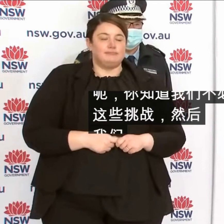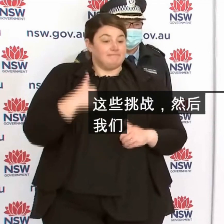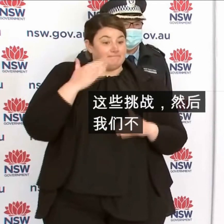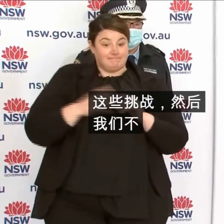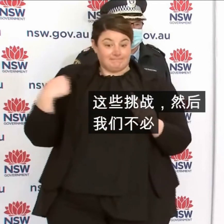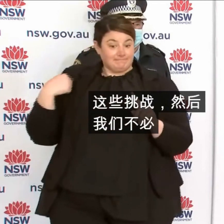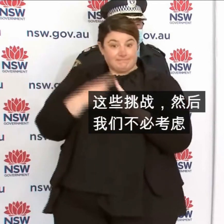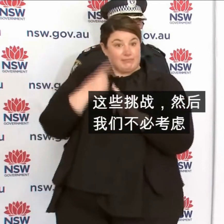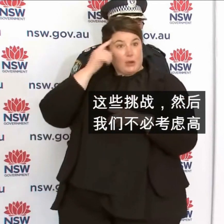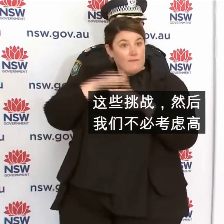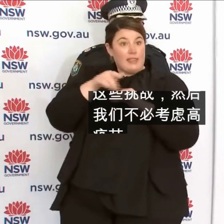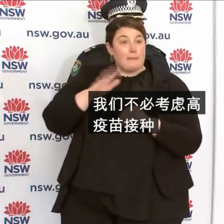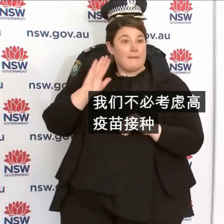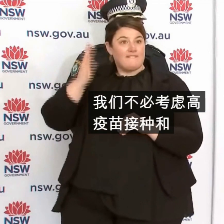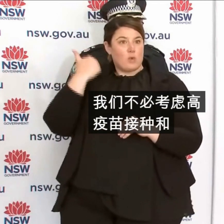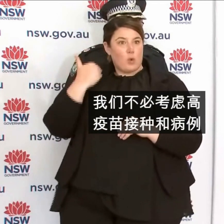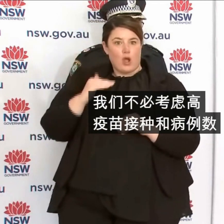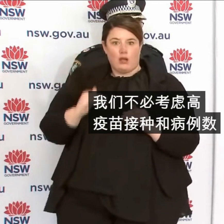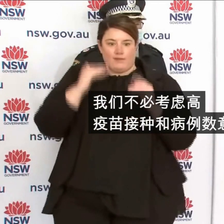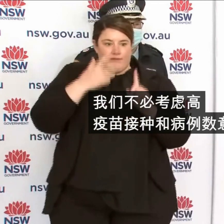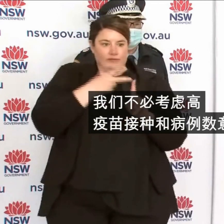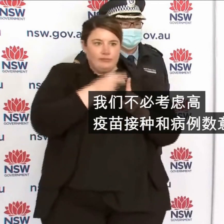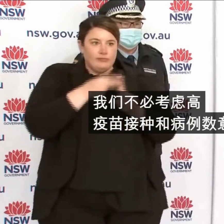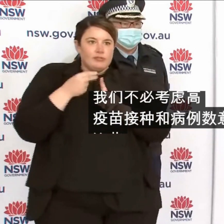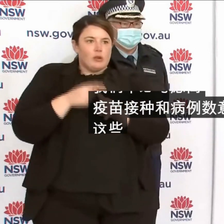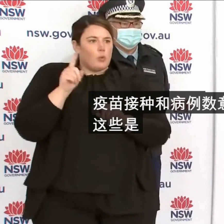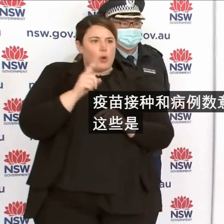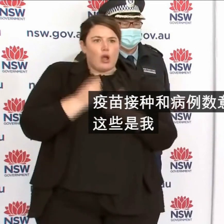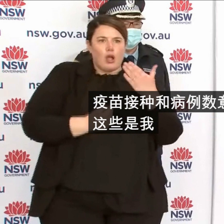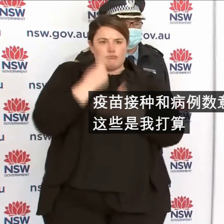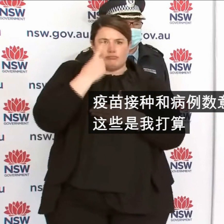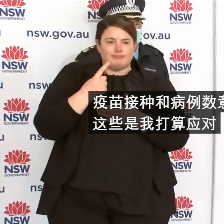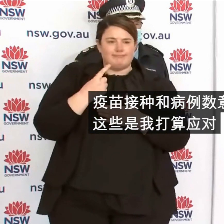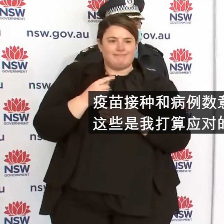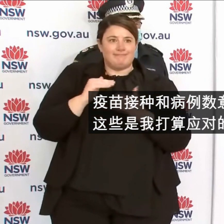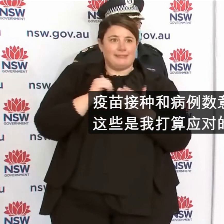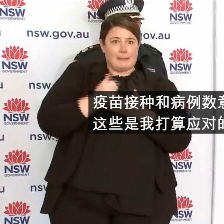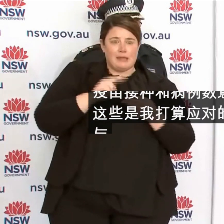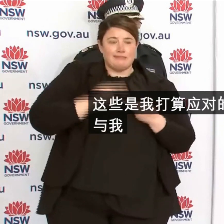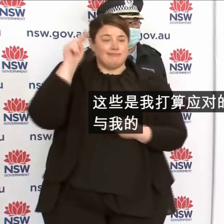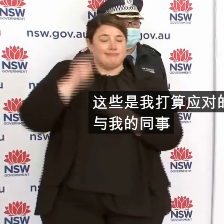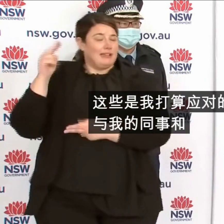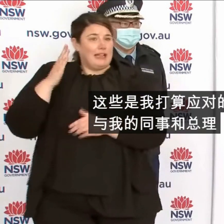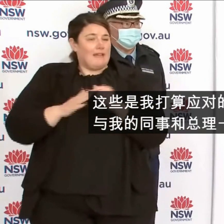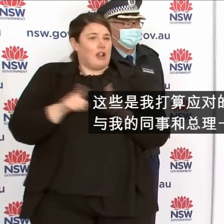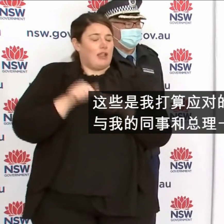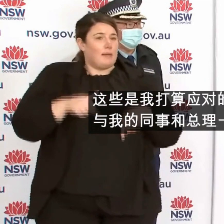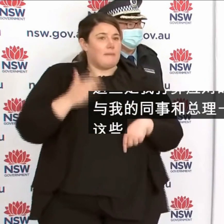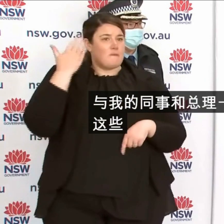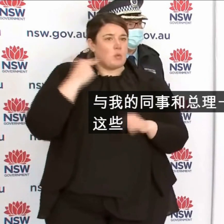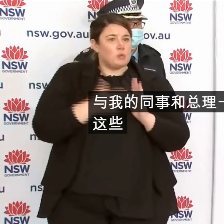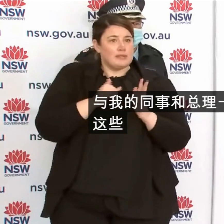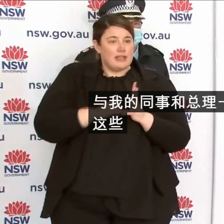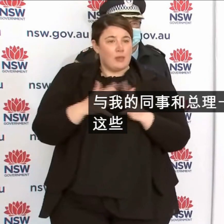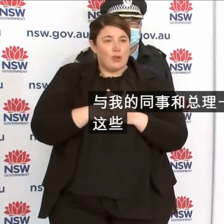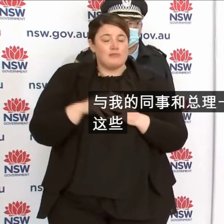We haven't had to think about what does high vaccination and case numbers mean. And these are the challenges that I intend to work with my colleagues, with the